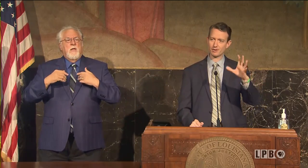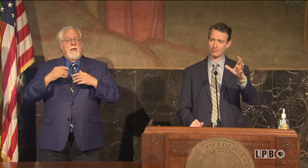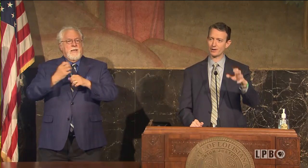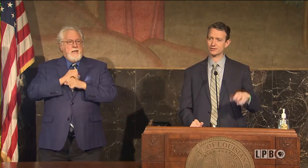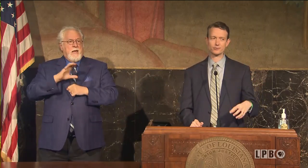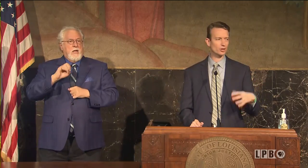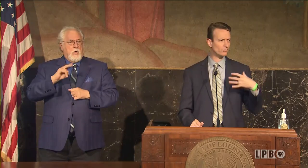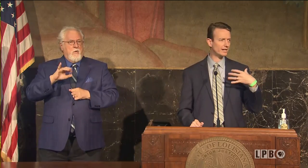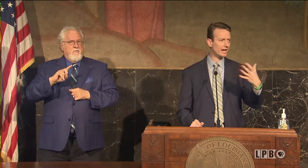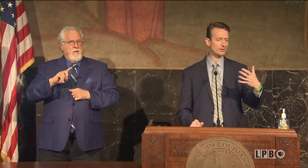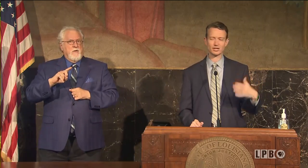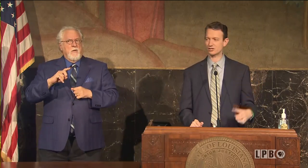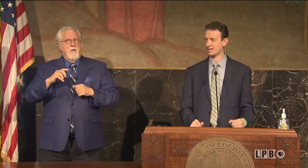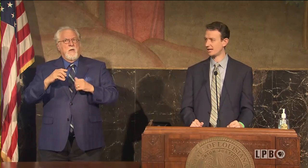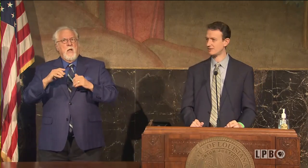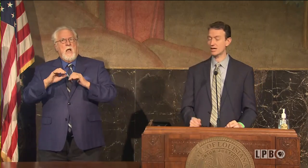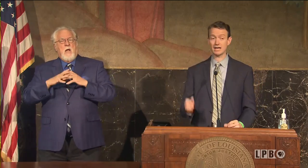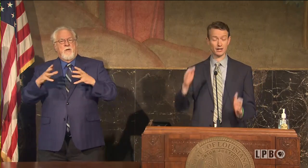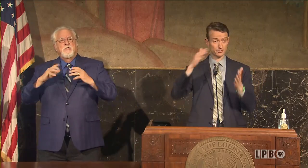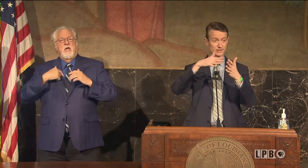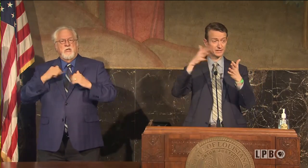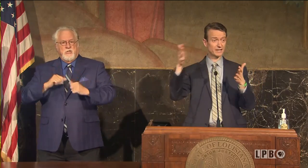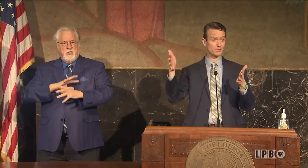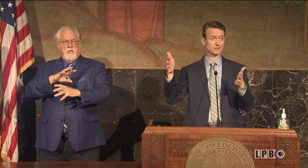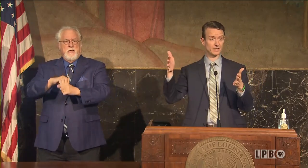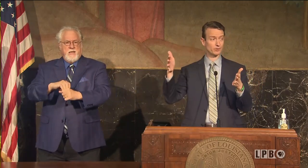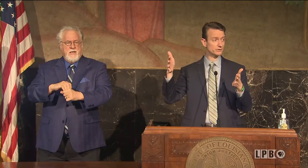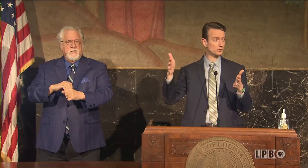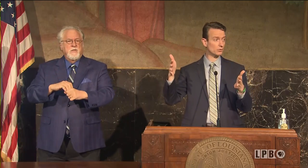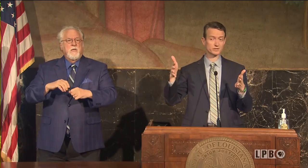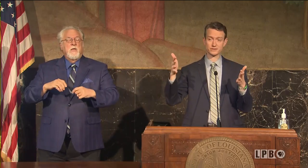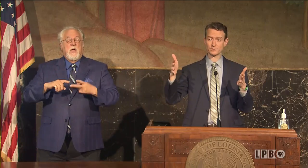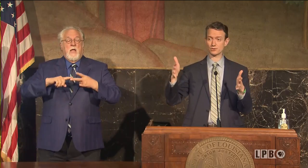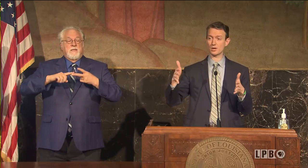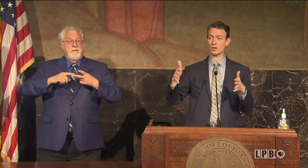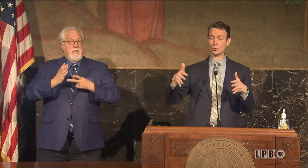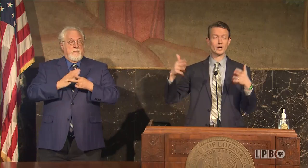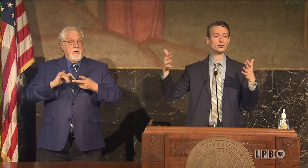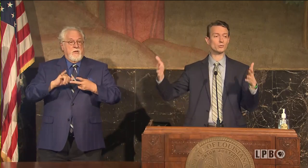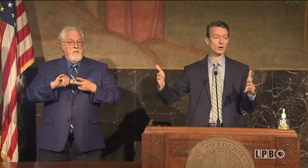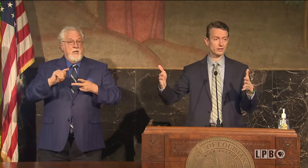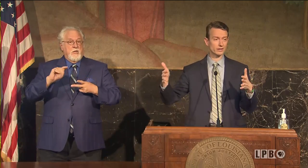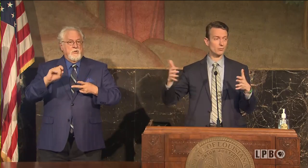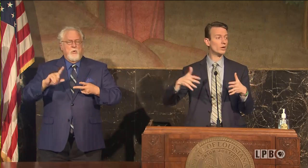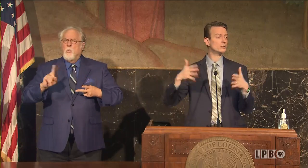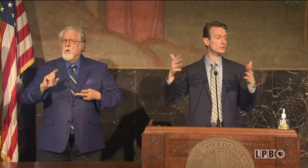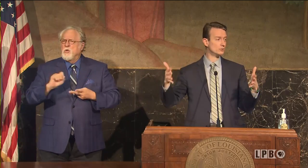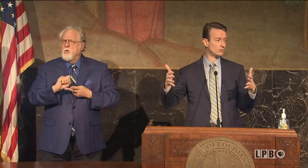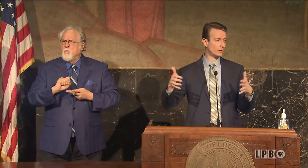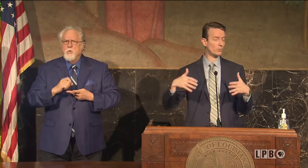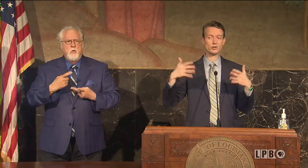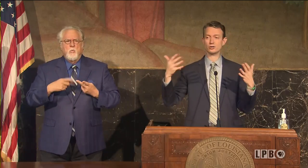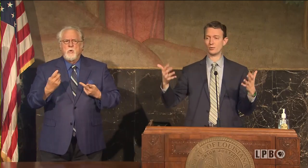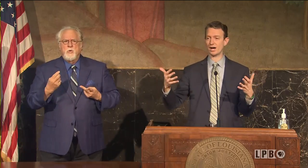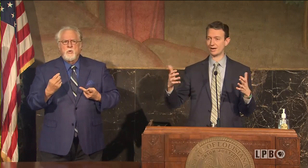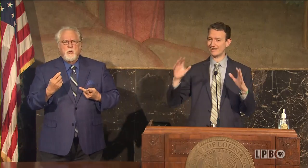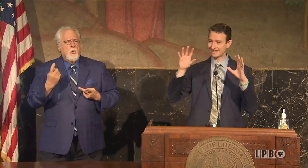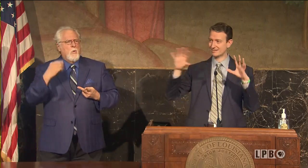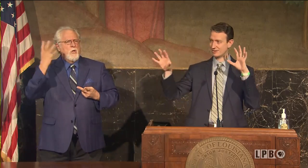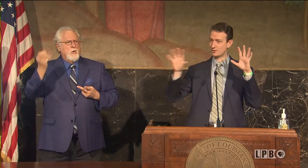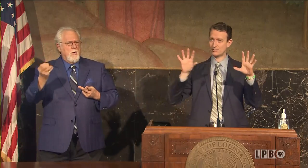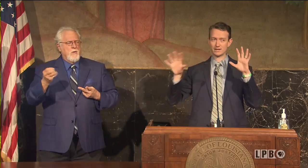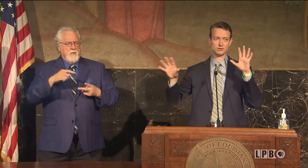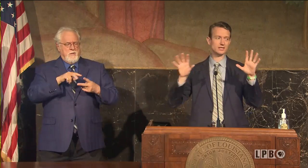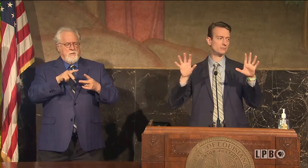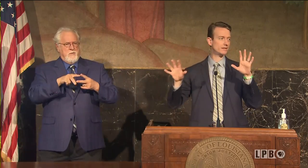and think about my risk for COVID and how much I should engage. There's a second part to that risk tool, which is also, well, where do you work and what do you do and where do you go out? And that's